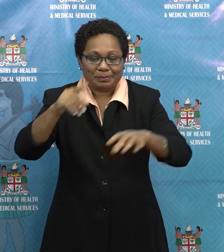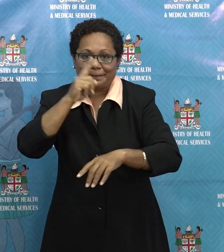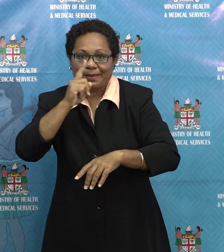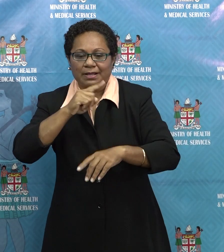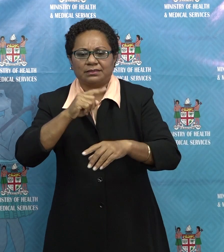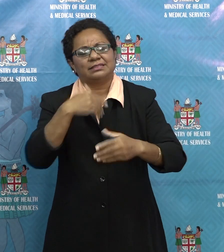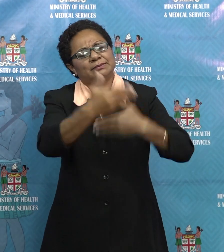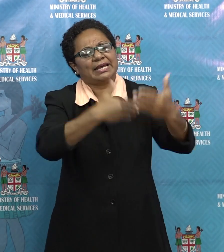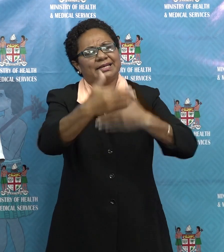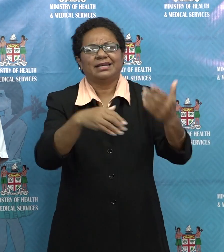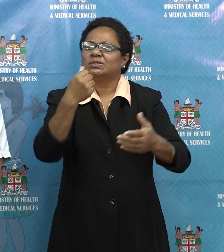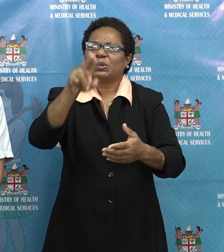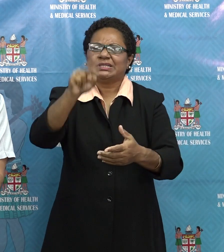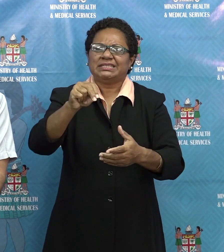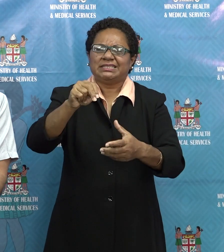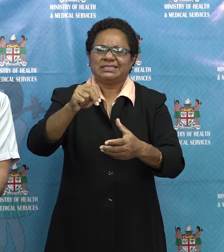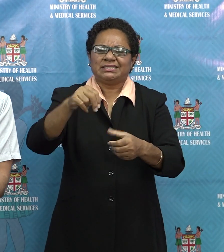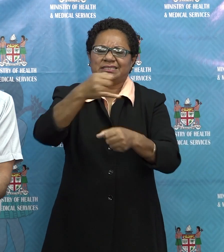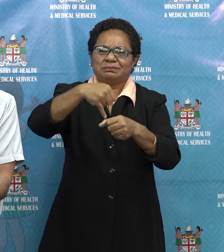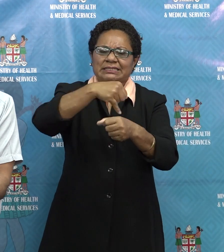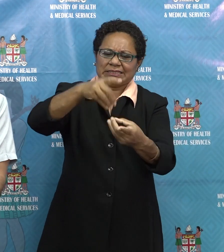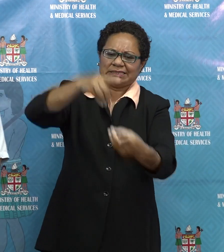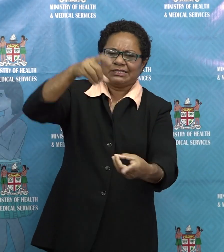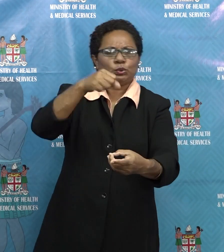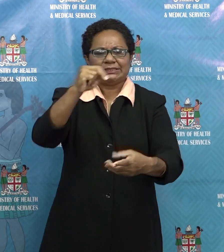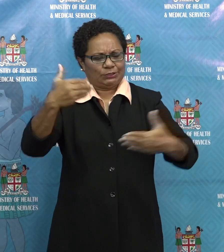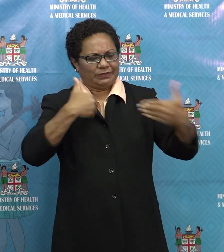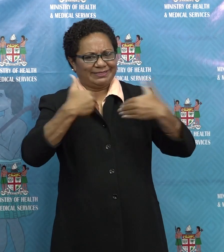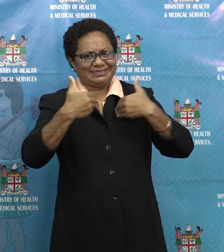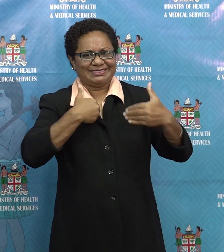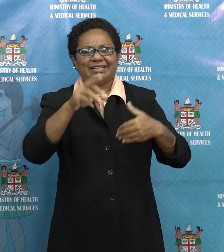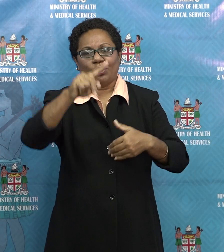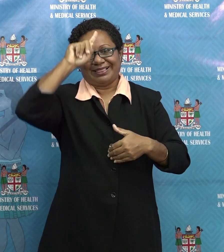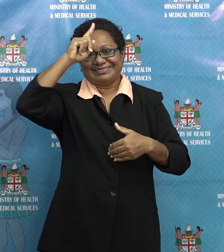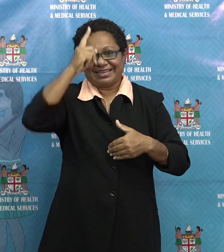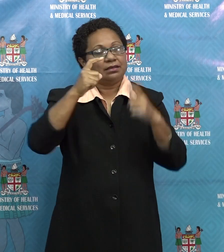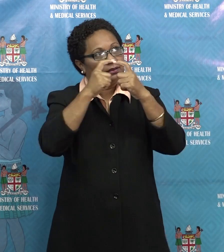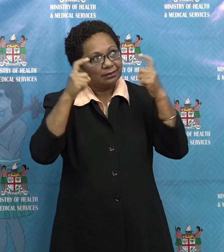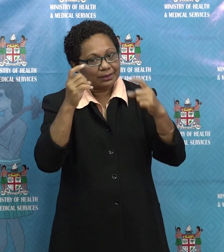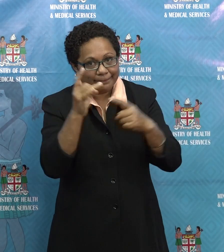You do not need a medical degree to understand why it is important to wear masks or to wash your hands.